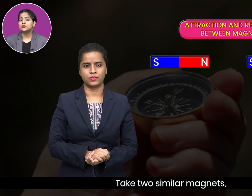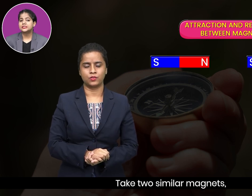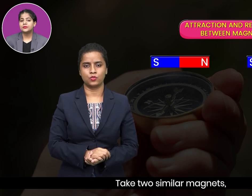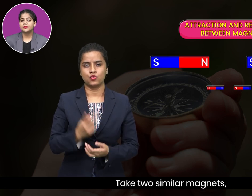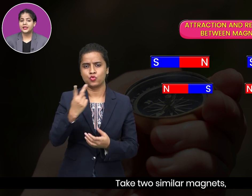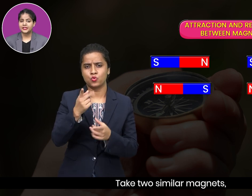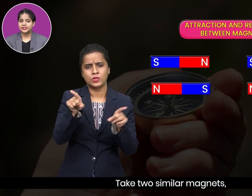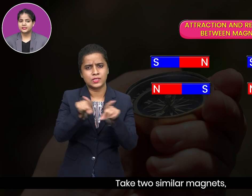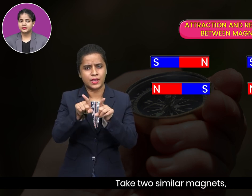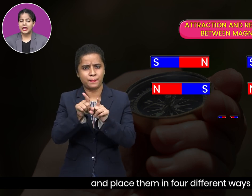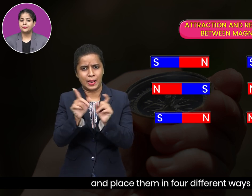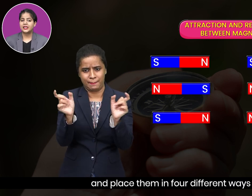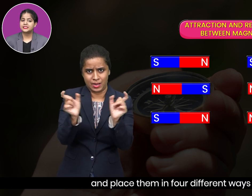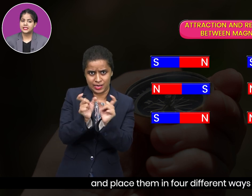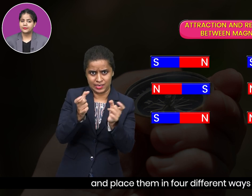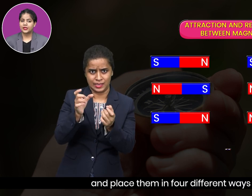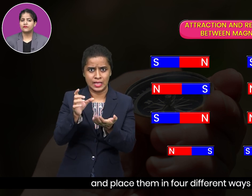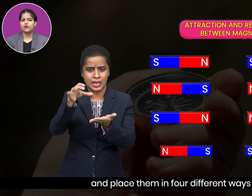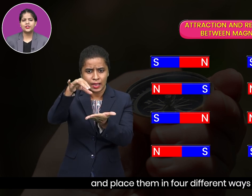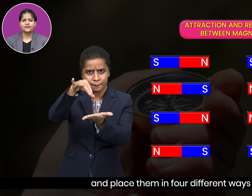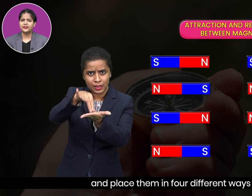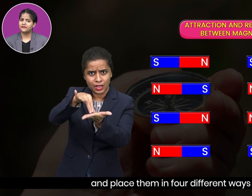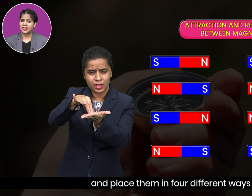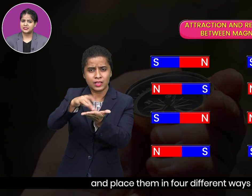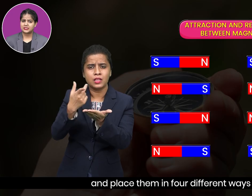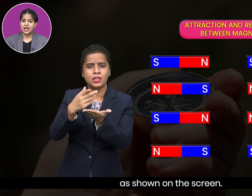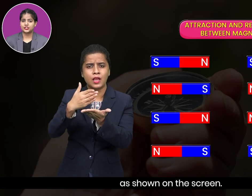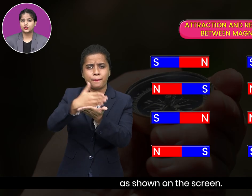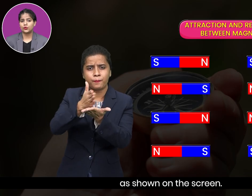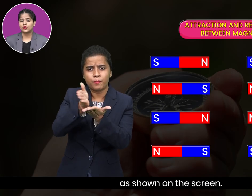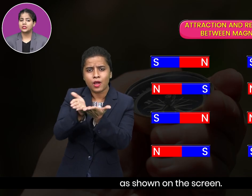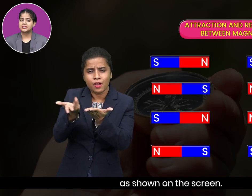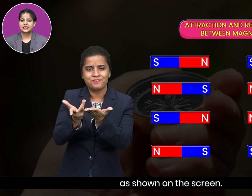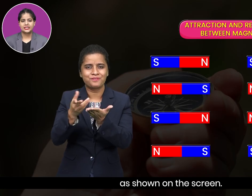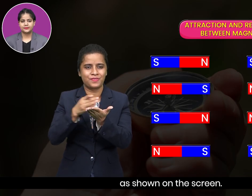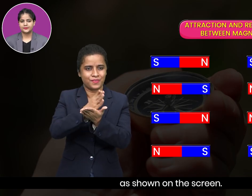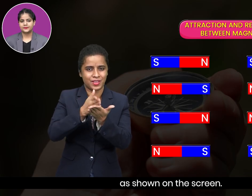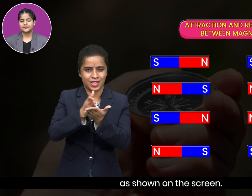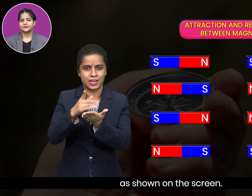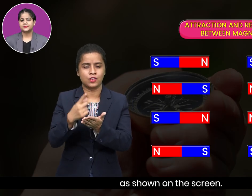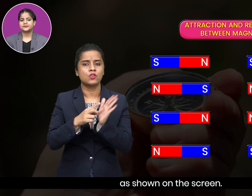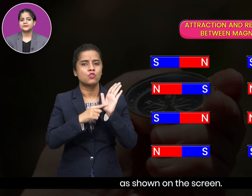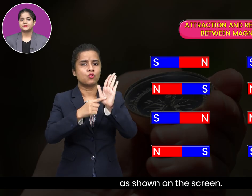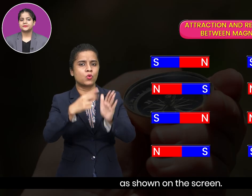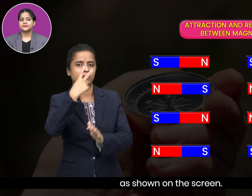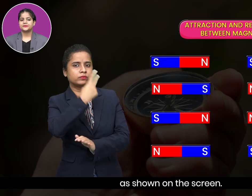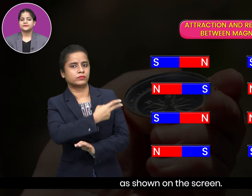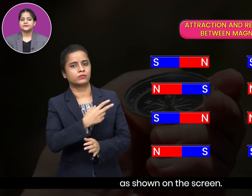Take two similar magnets and place them in four different ways as shown on the screen.